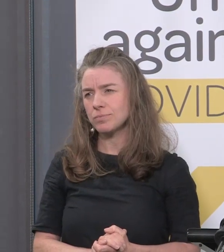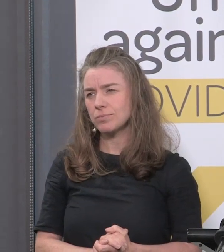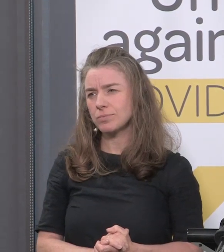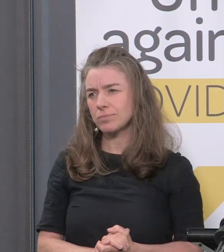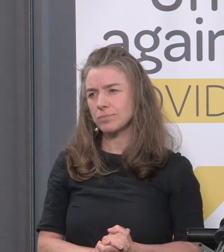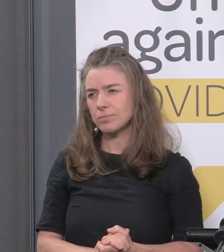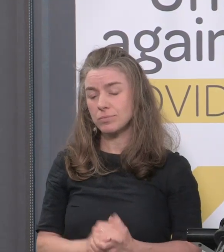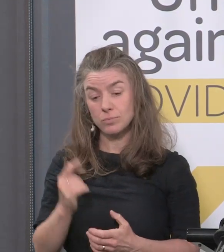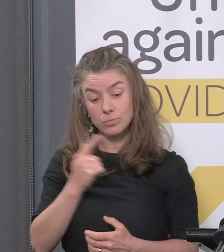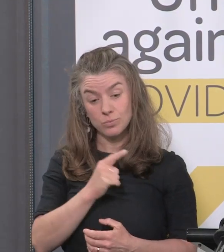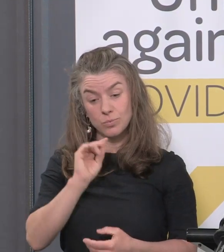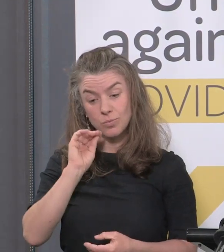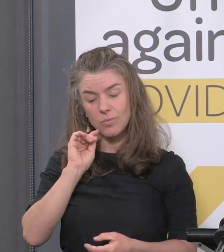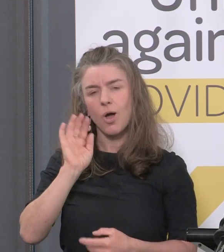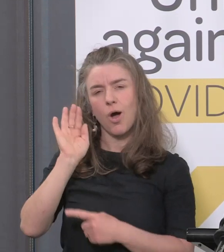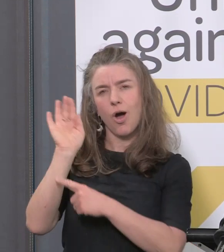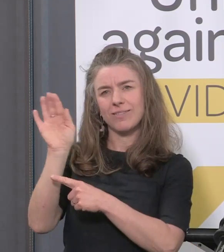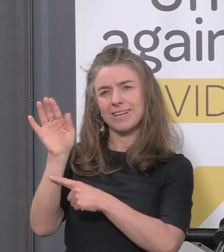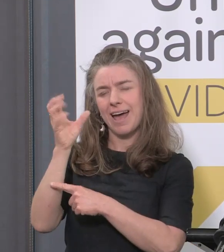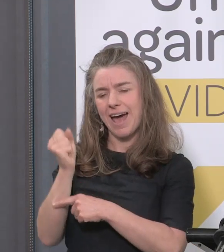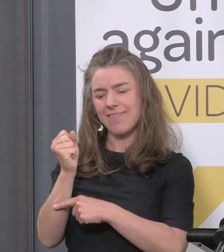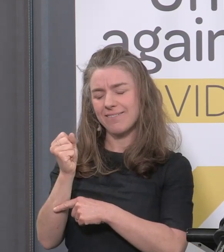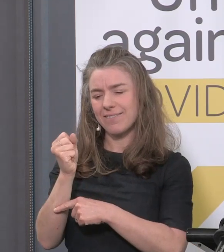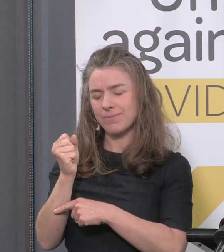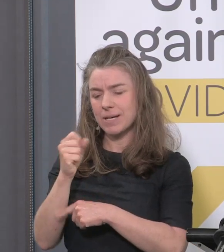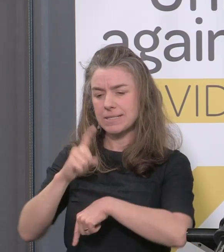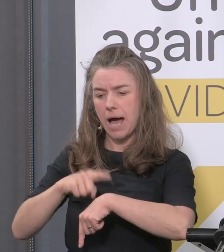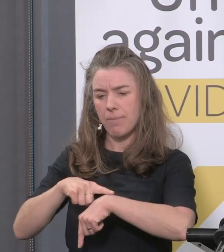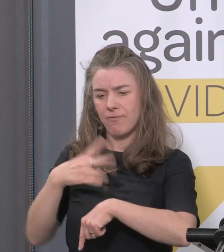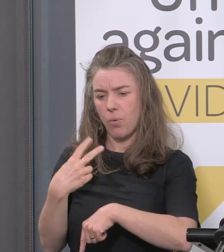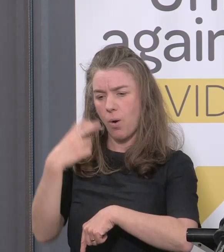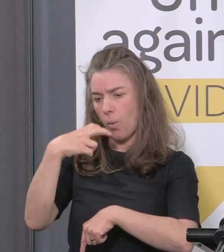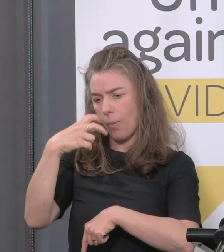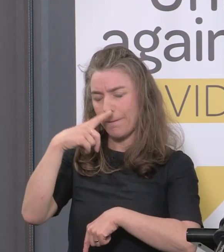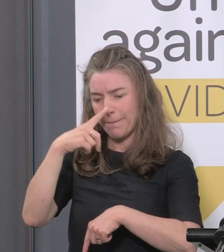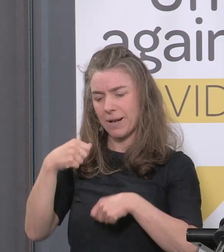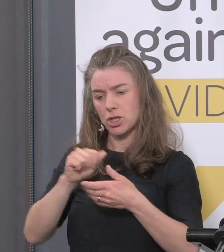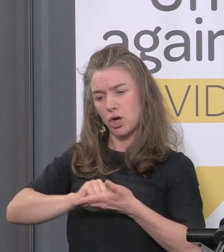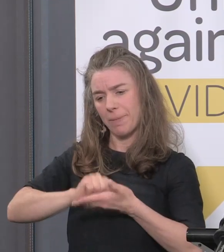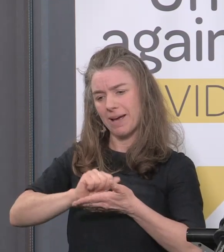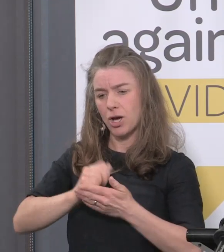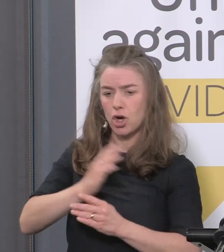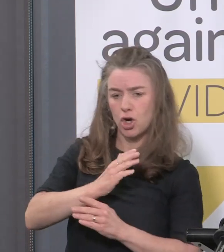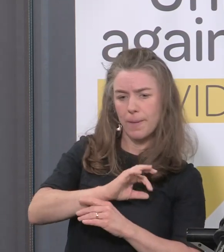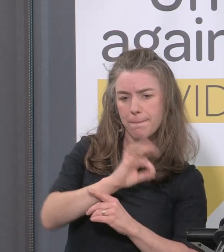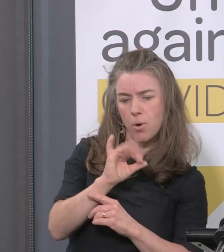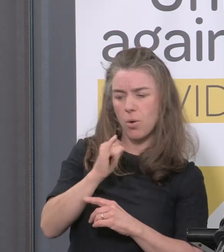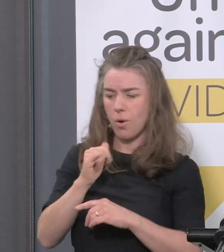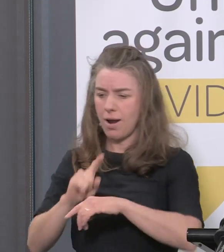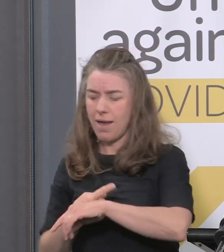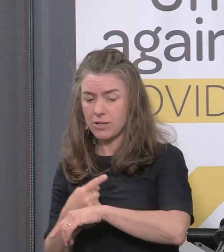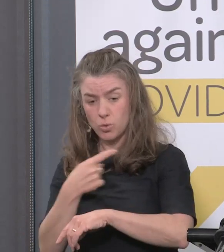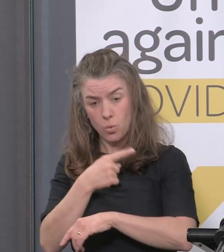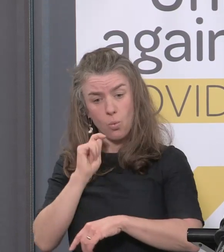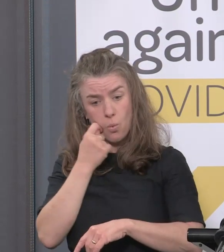at creating, overseas they have an elderly hour where the elderly can come and shop earlier or later? Are you looking at changing store times